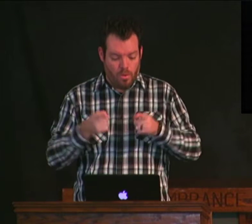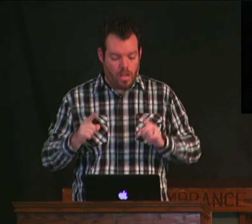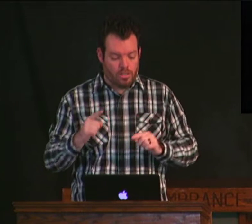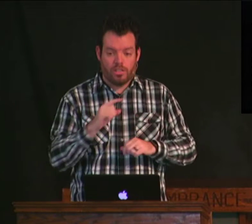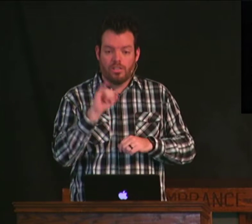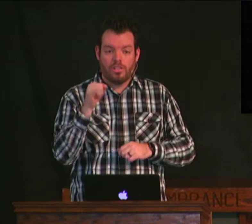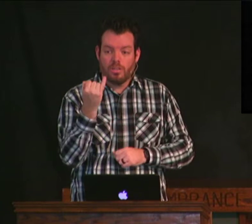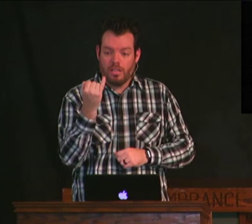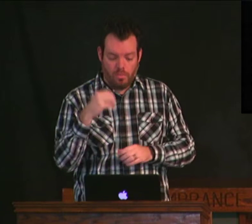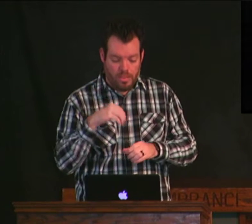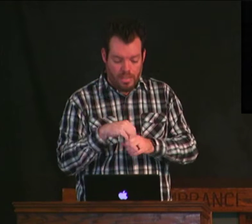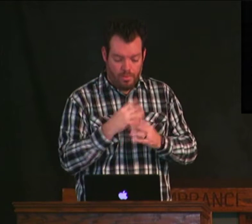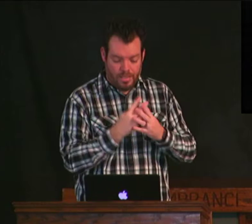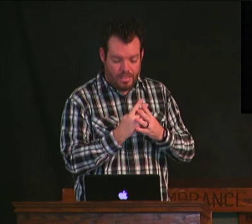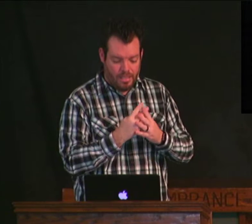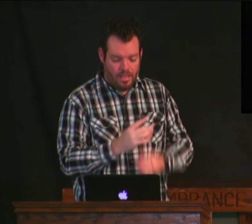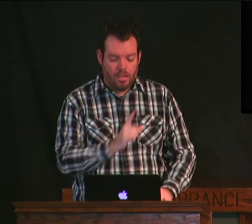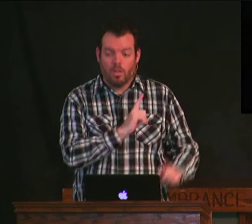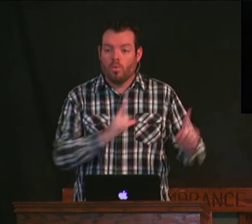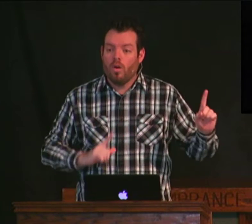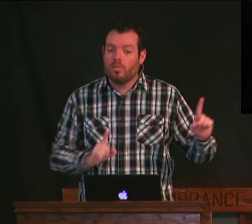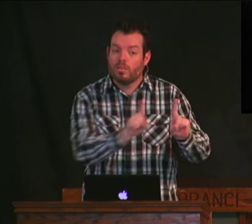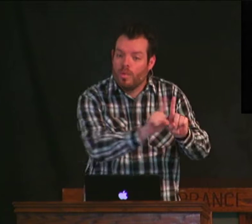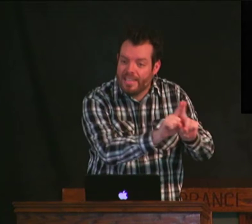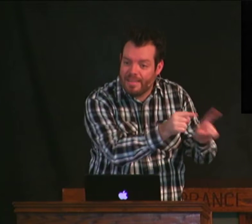while Joseph was in prison, the Lord was with him.